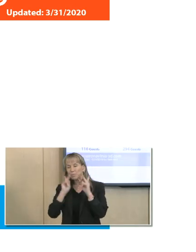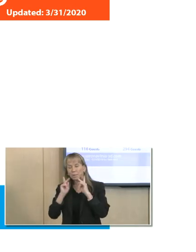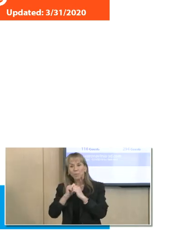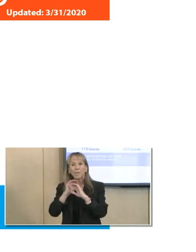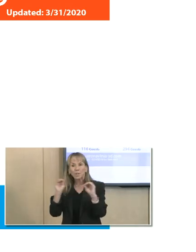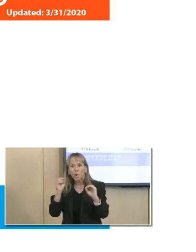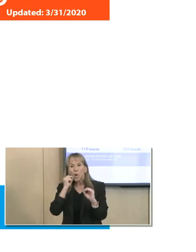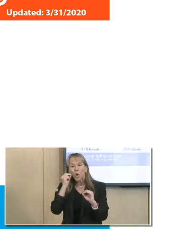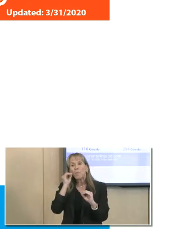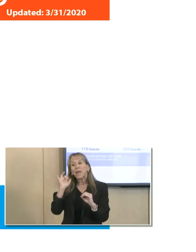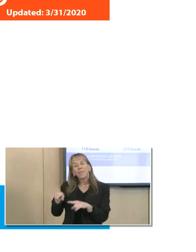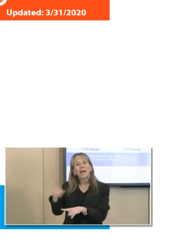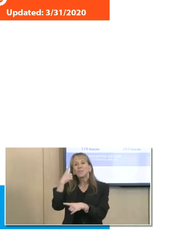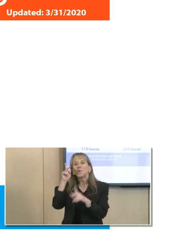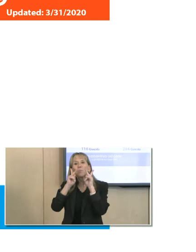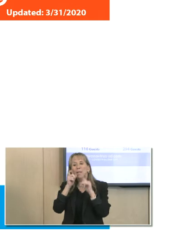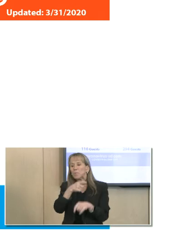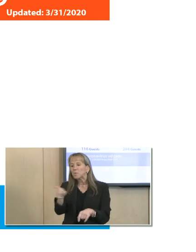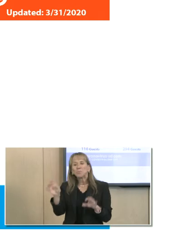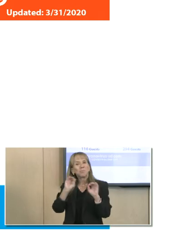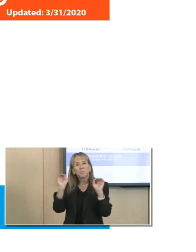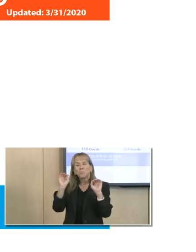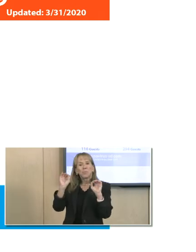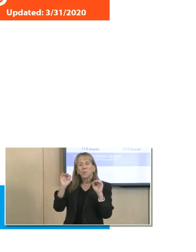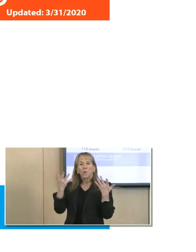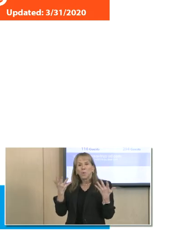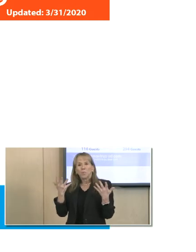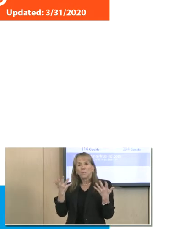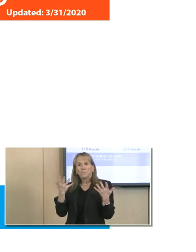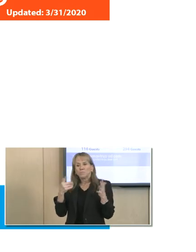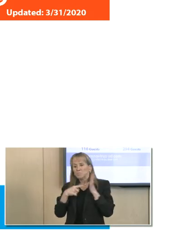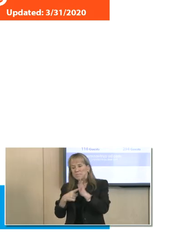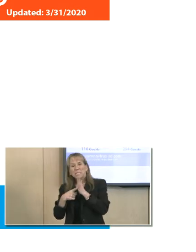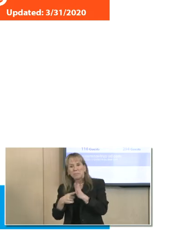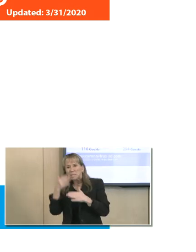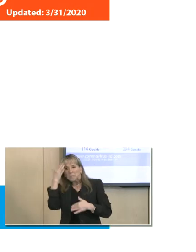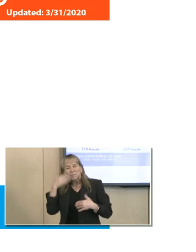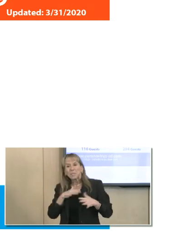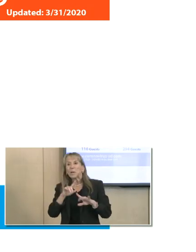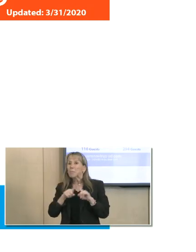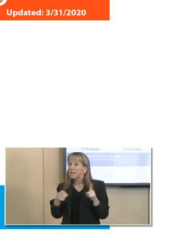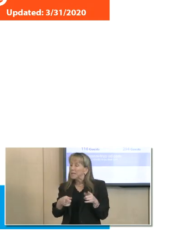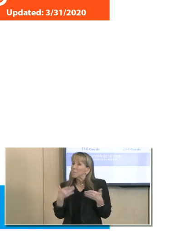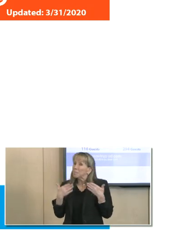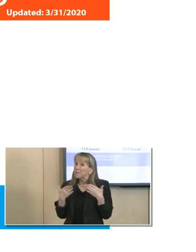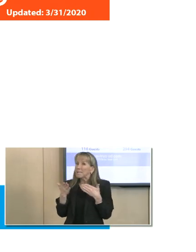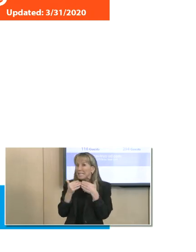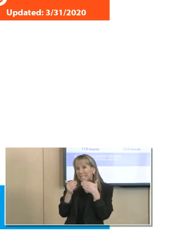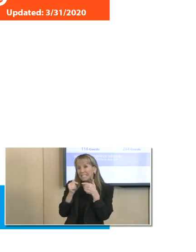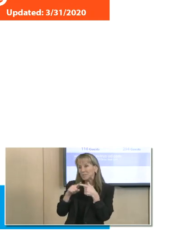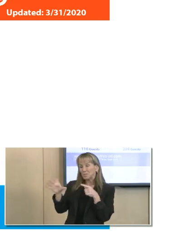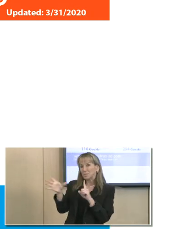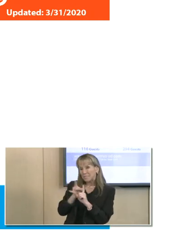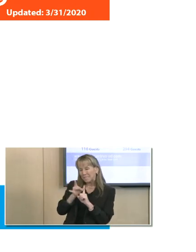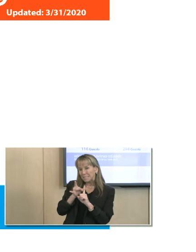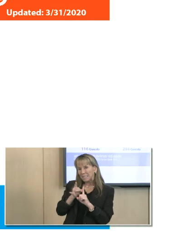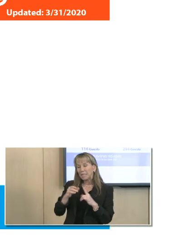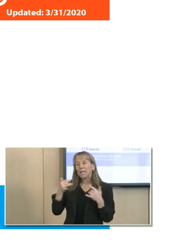no symptoms but are particularly vulnerable. Out of those, 170 of those rooms are occupied